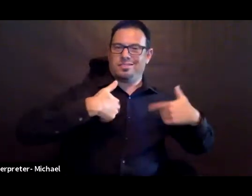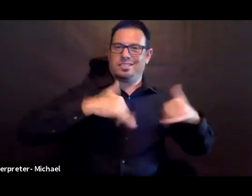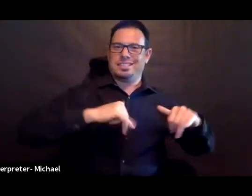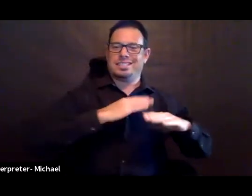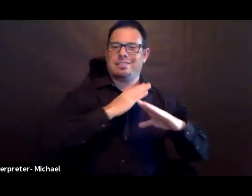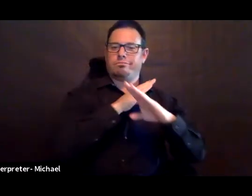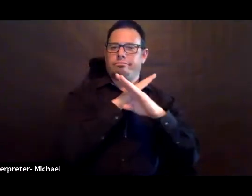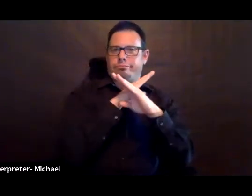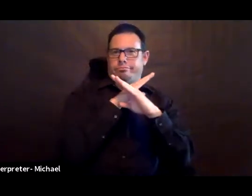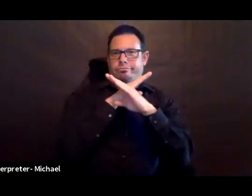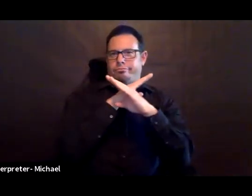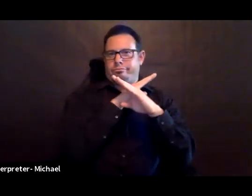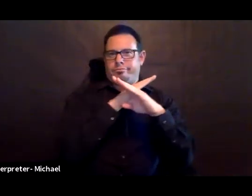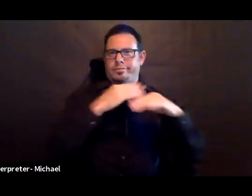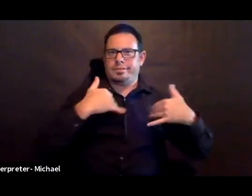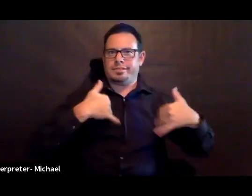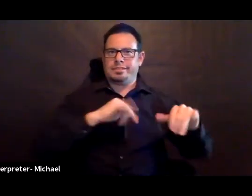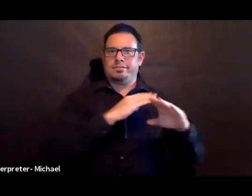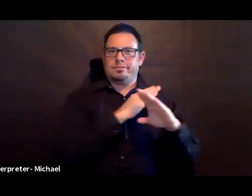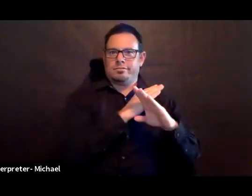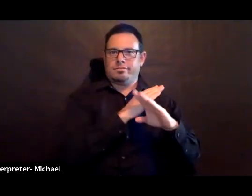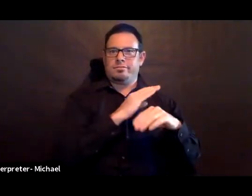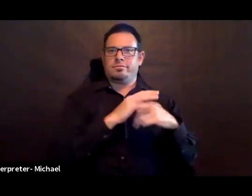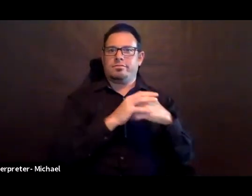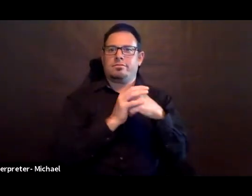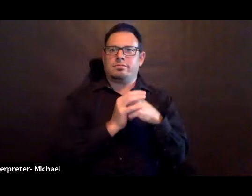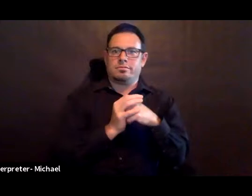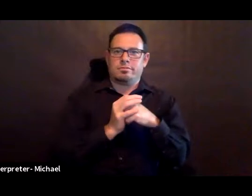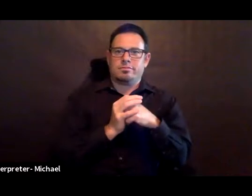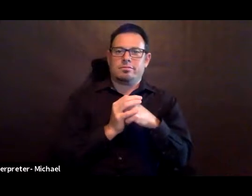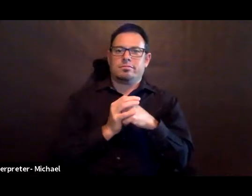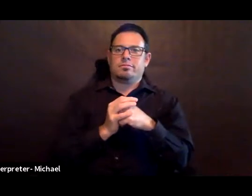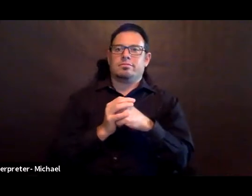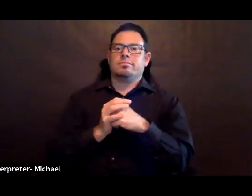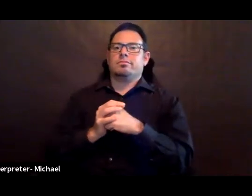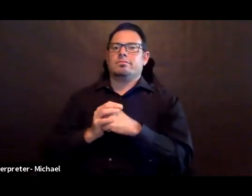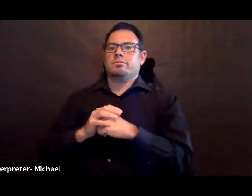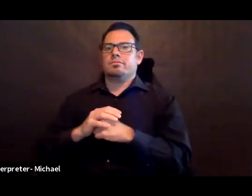seeing, in the state, and the increasing transmission that we're seeing.